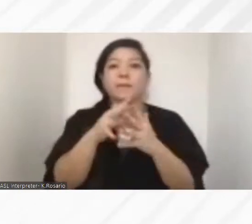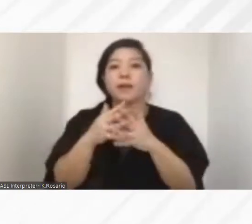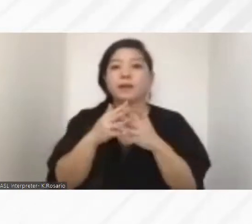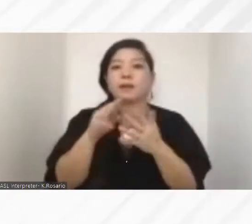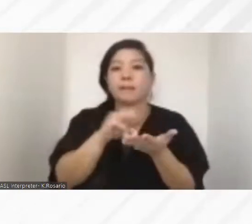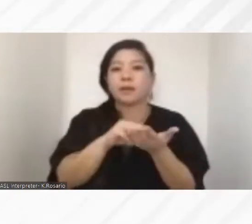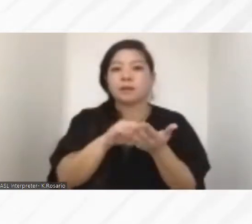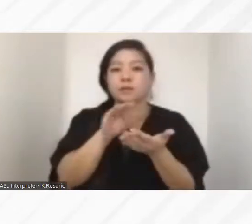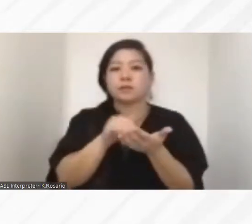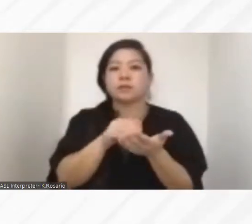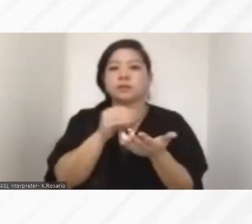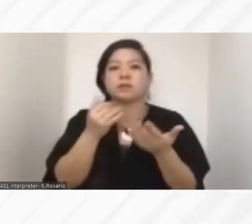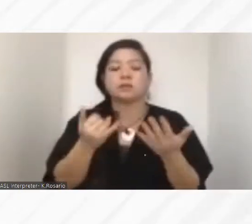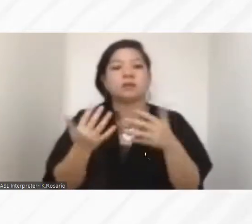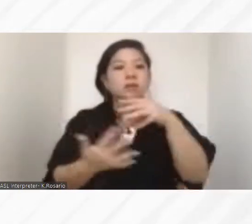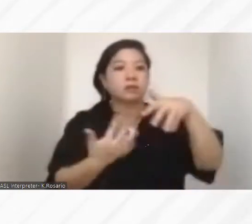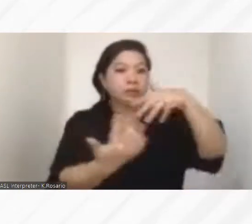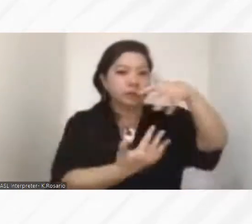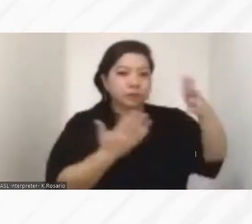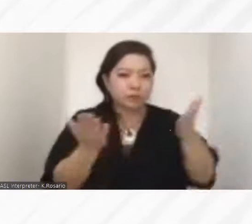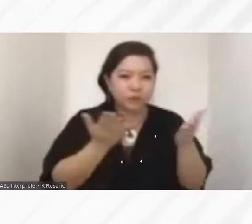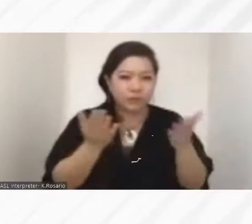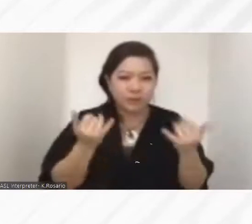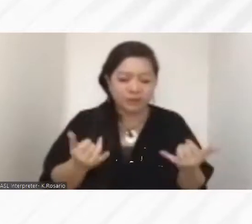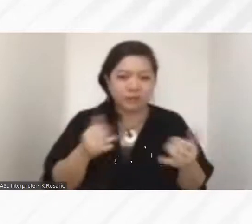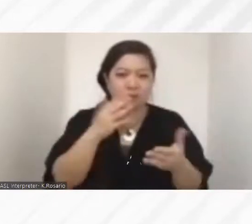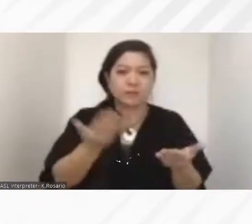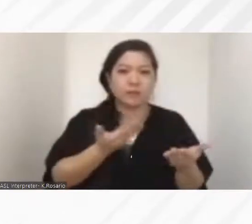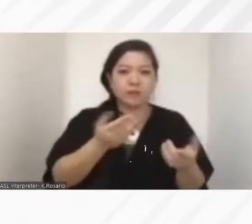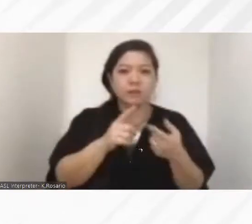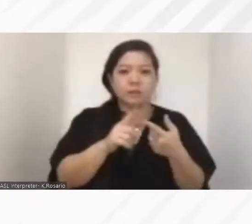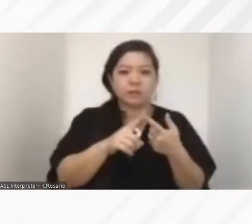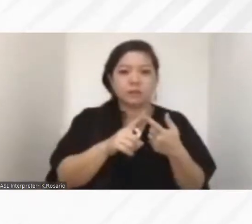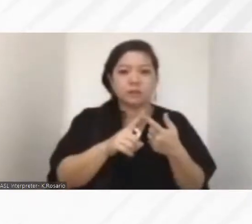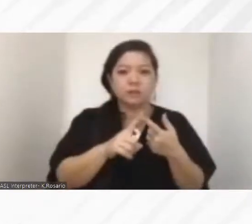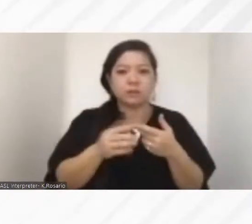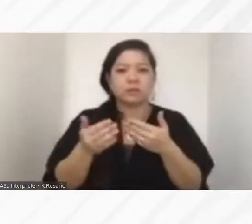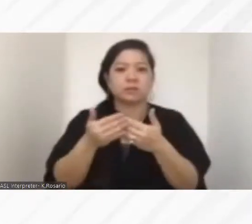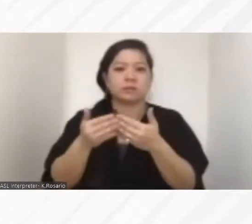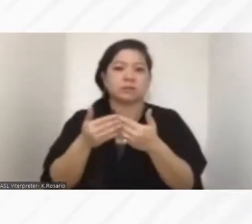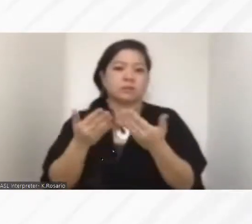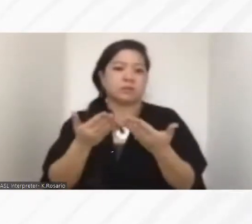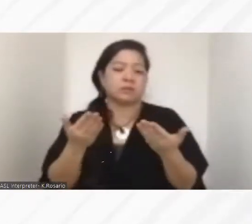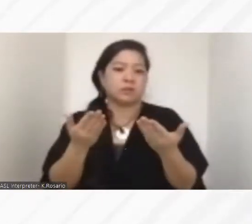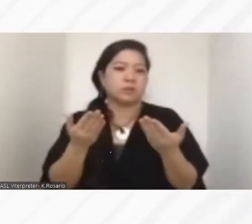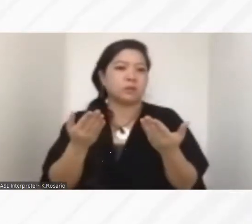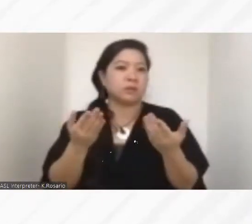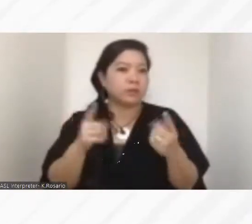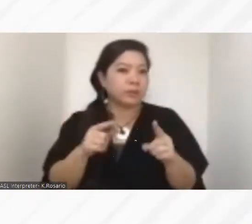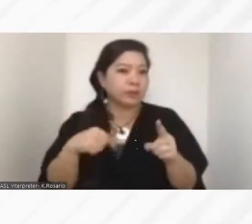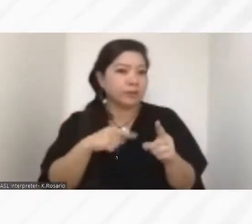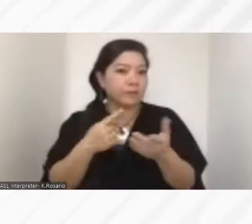with Public Health and Social Services being invited to be its newest planning member. As the discussion of